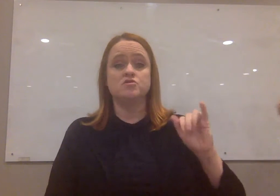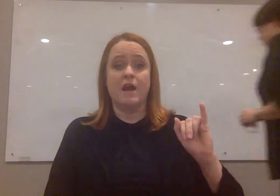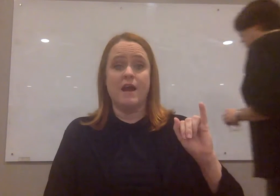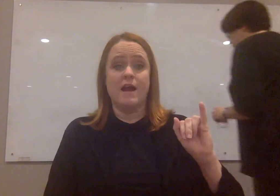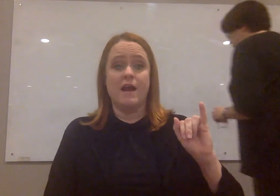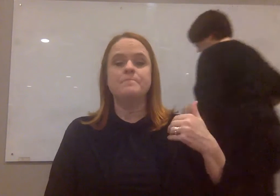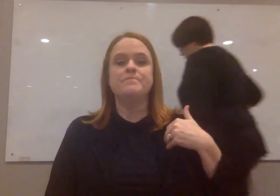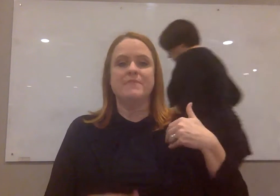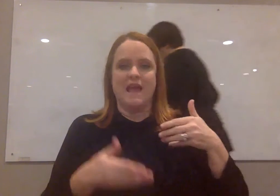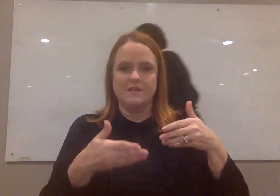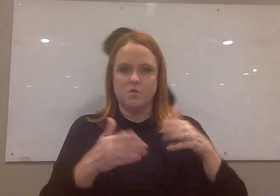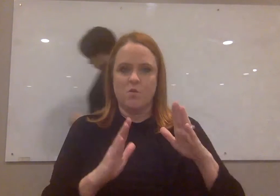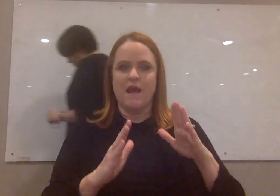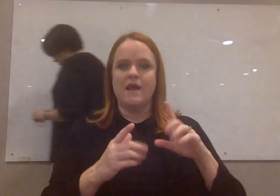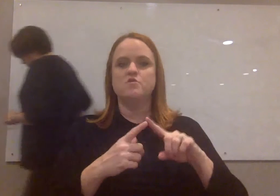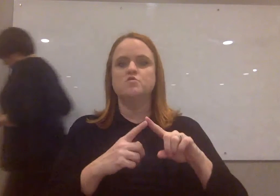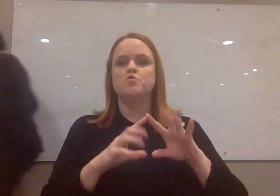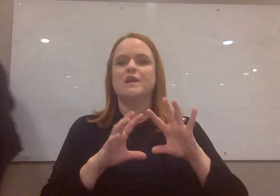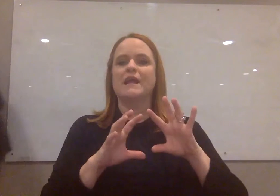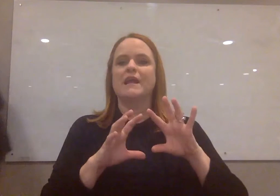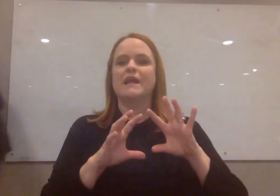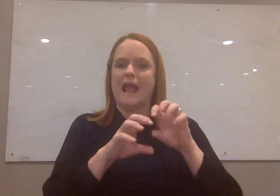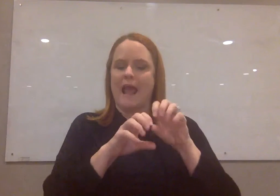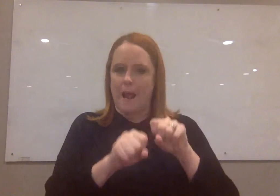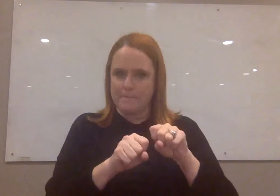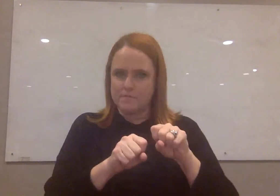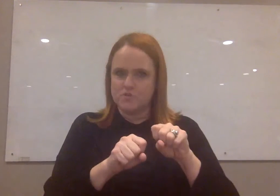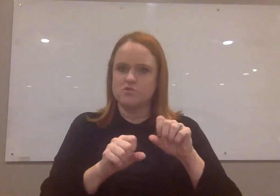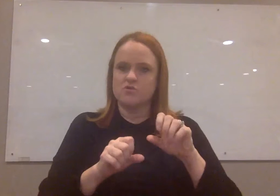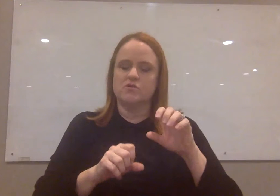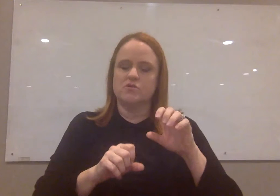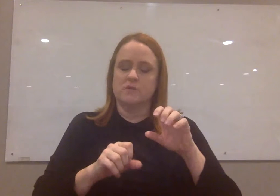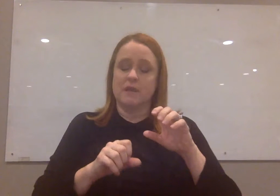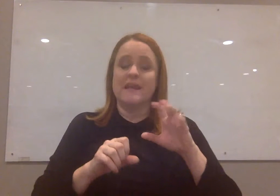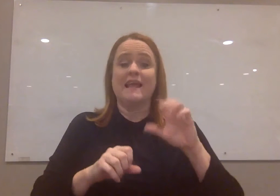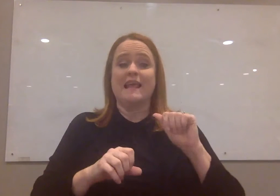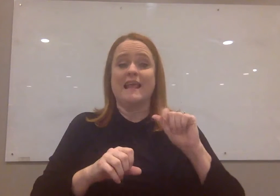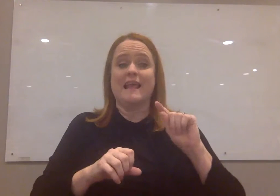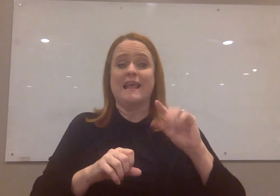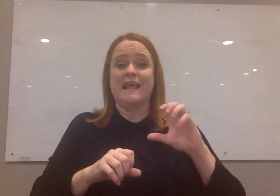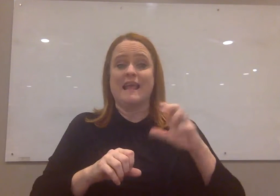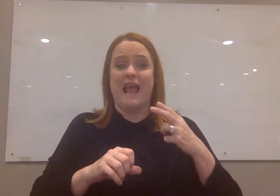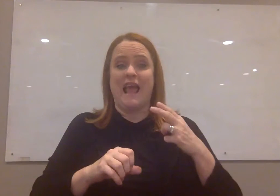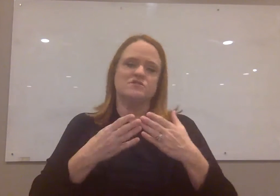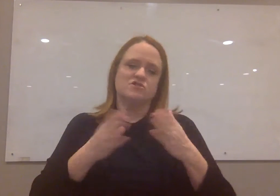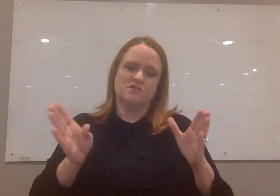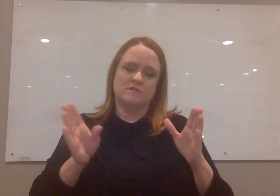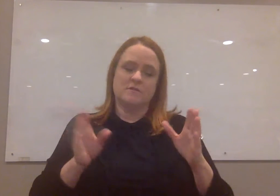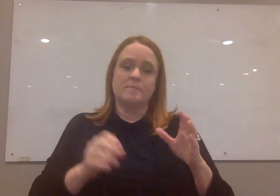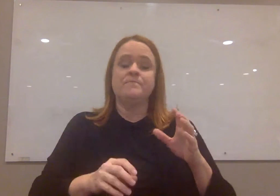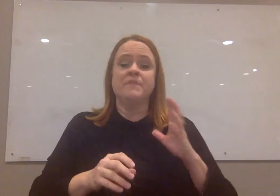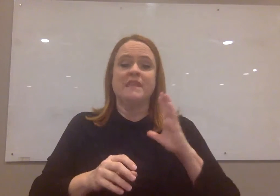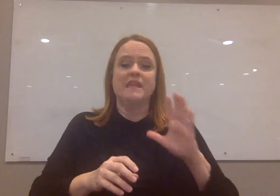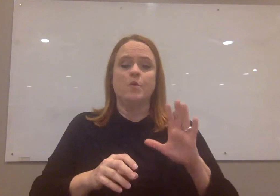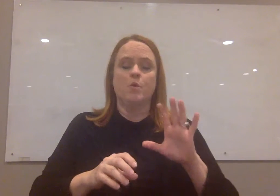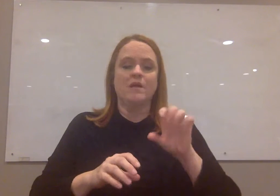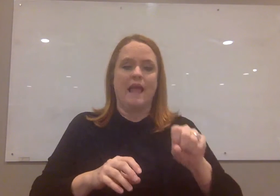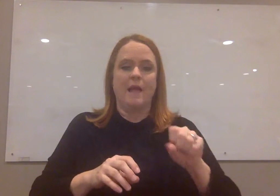capture the errors. There's catch, which is very generic. Catch will capture errors, exits, and throws.